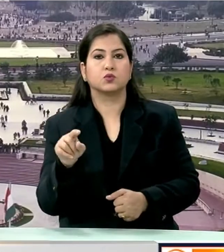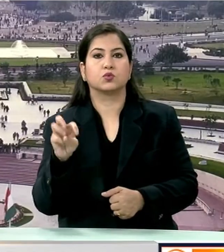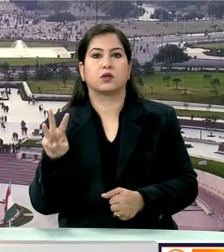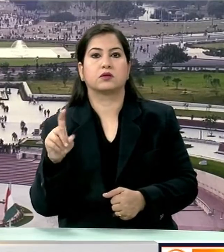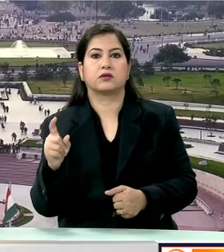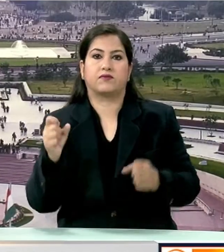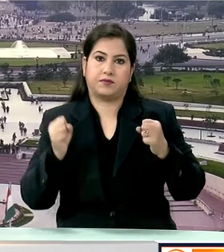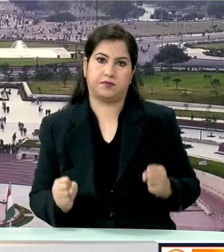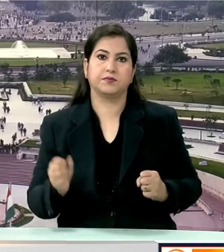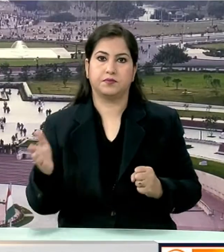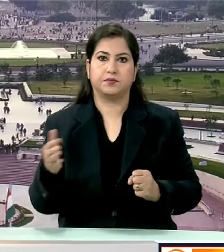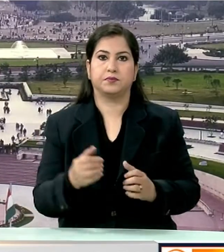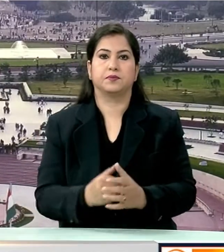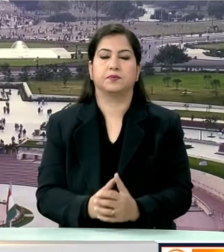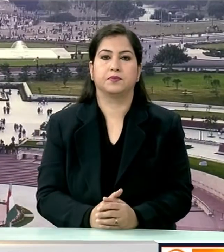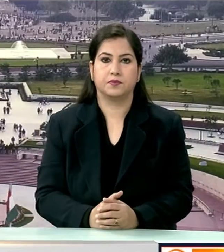seats,